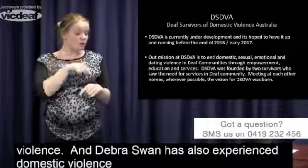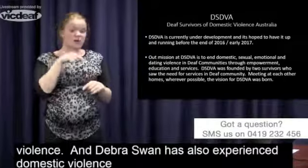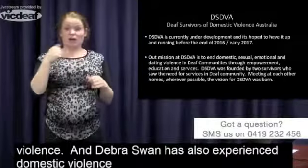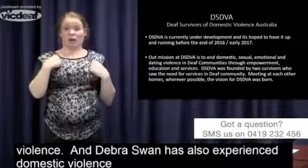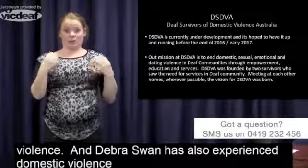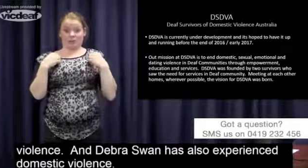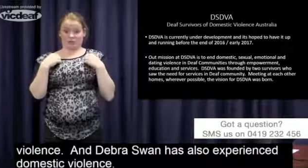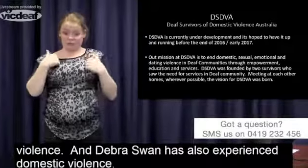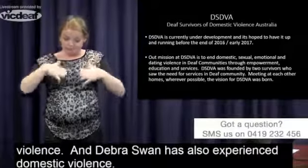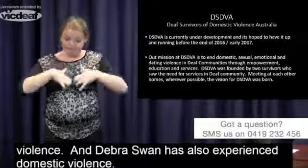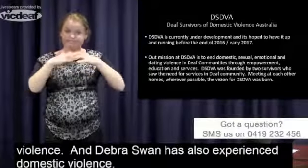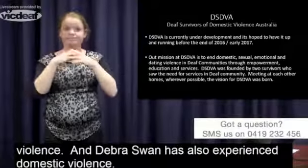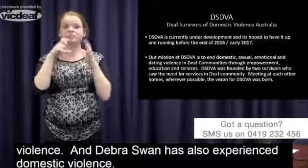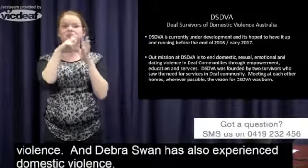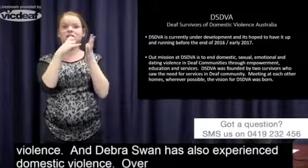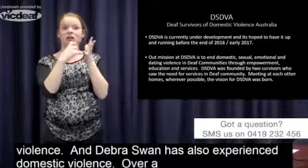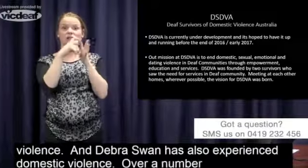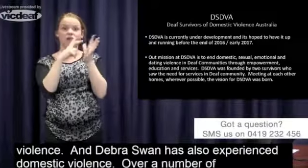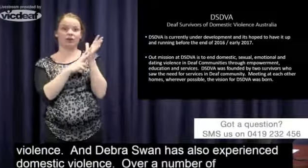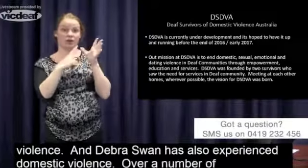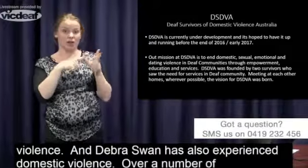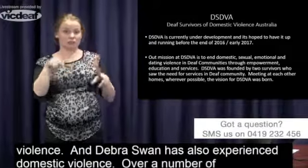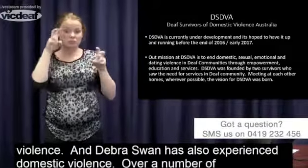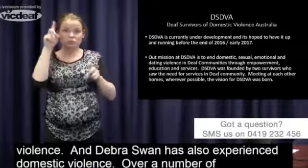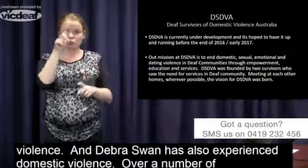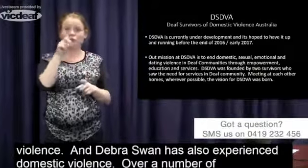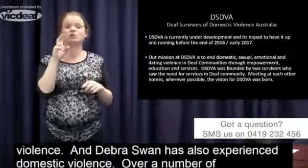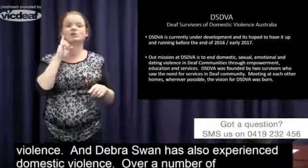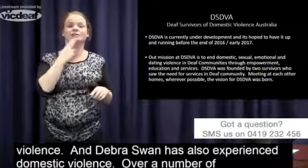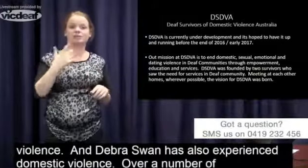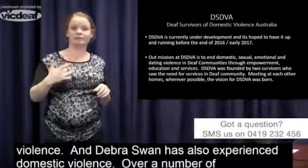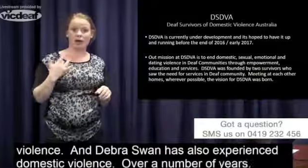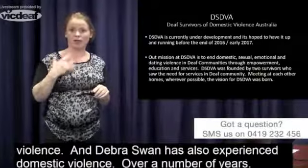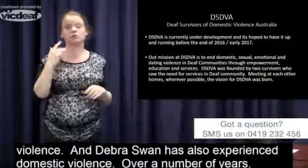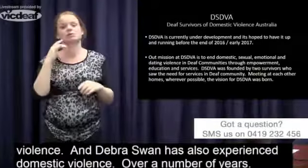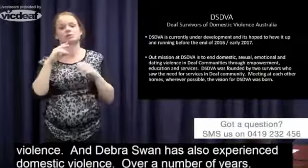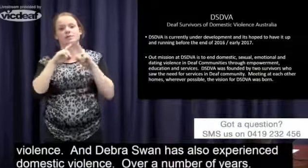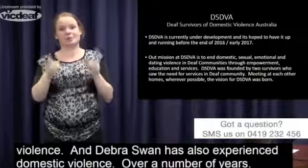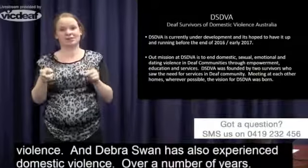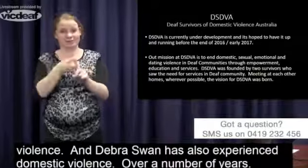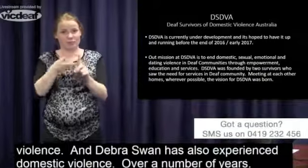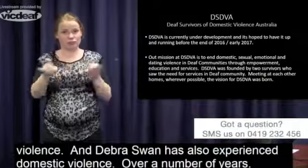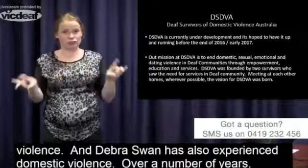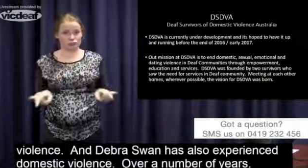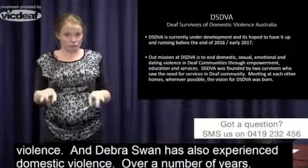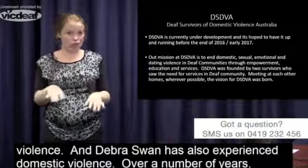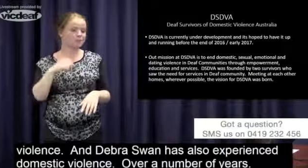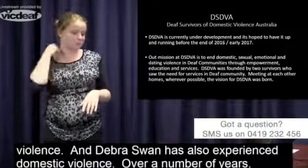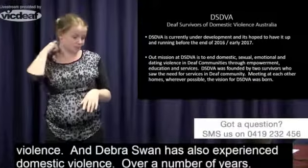over a number of years. So DSDVA is